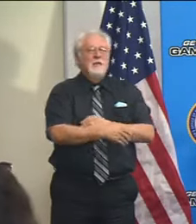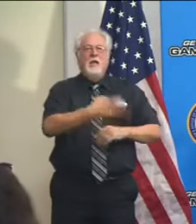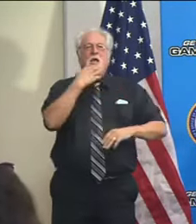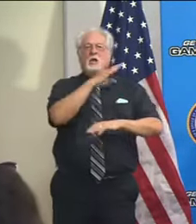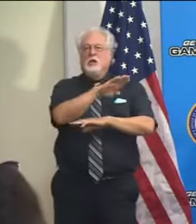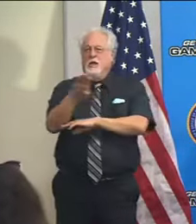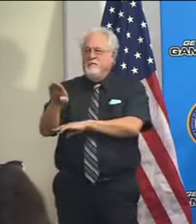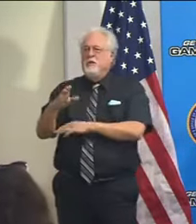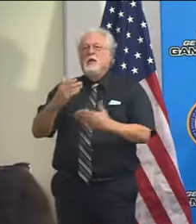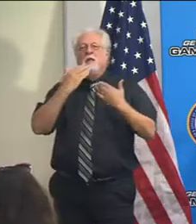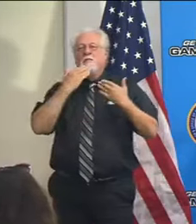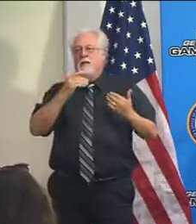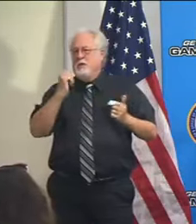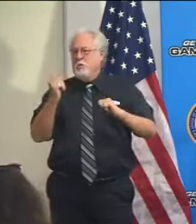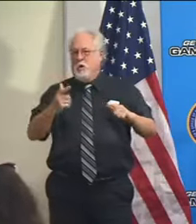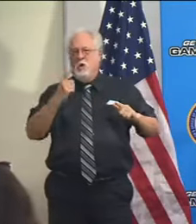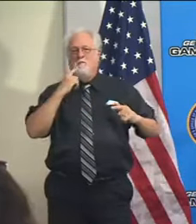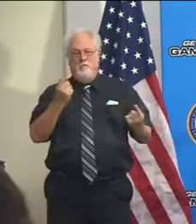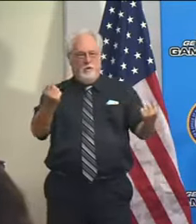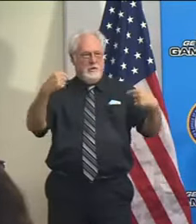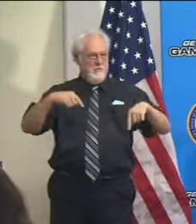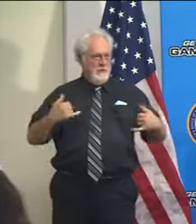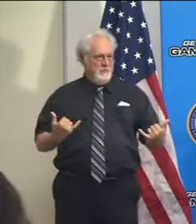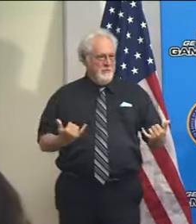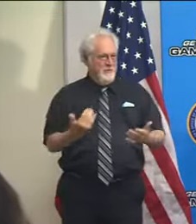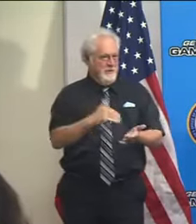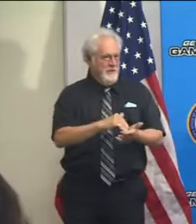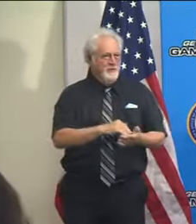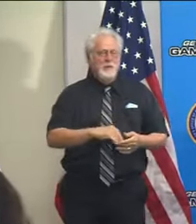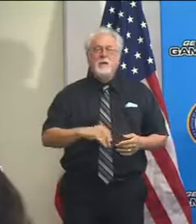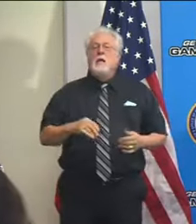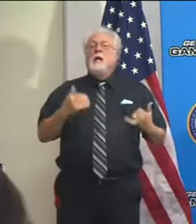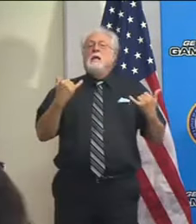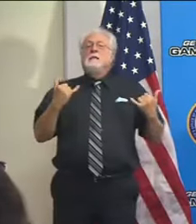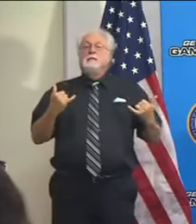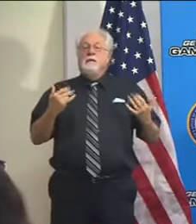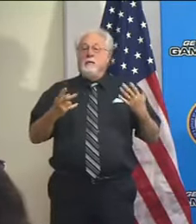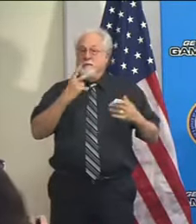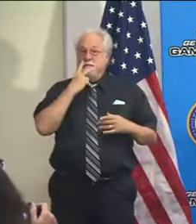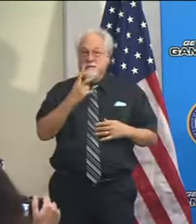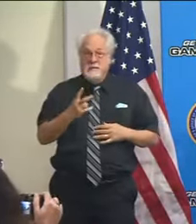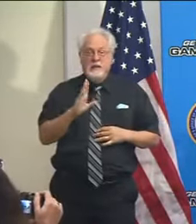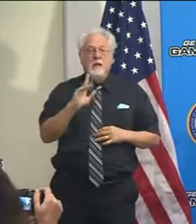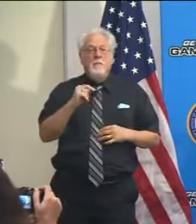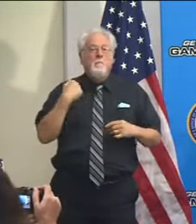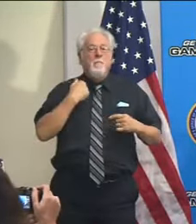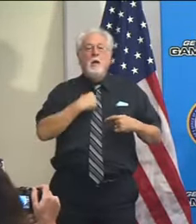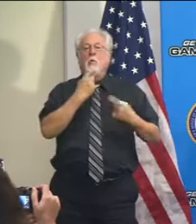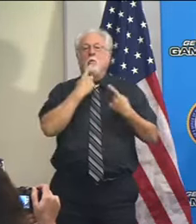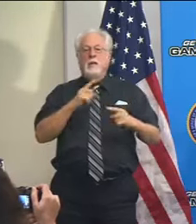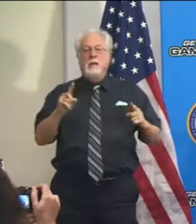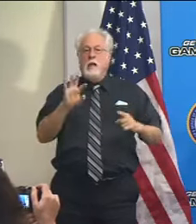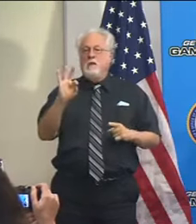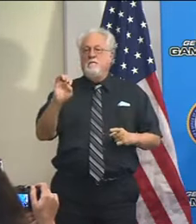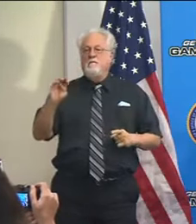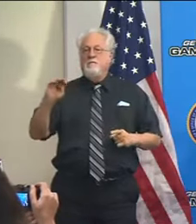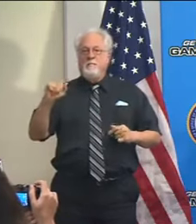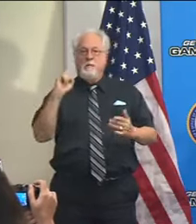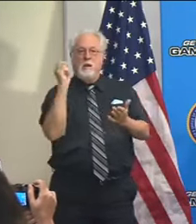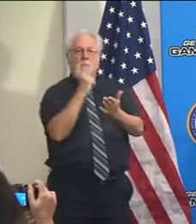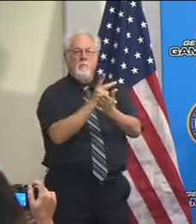Good afternoon, and thank all of you for being here again. Today you may have seen it, but we announced that FEMA has approved